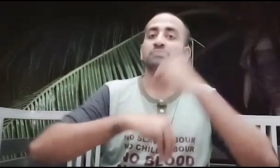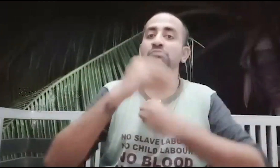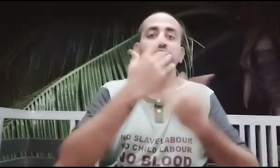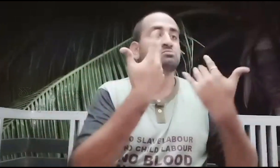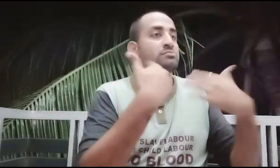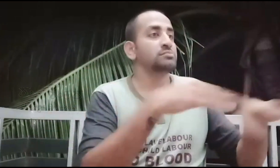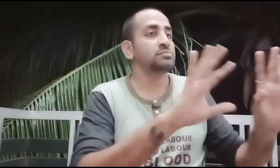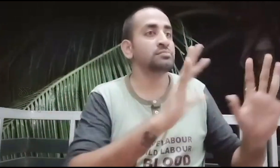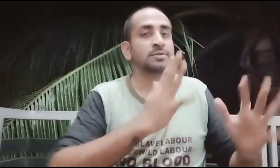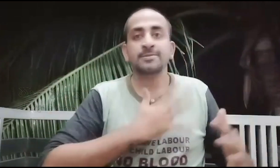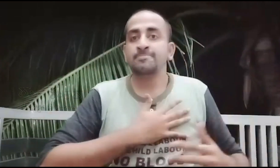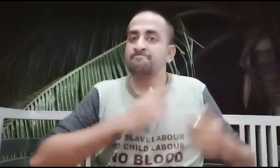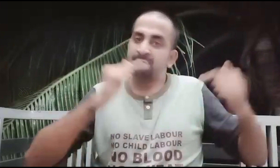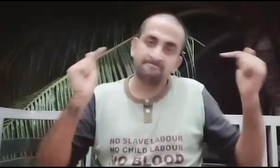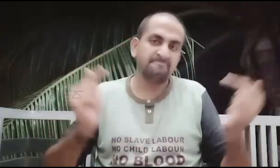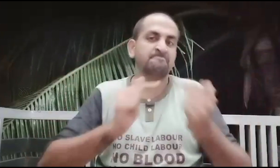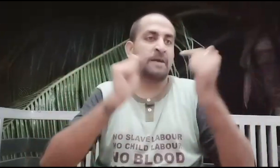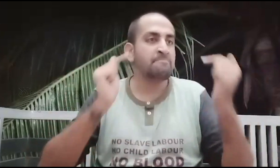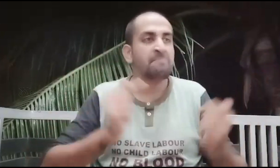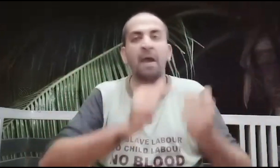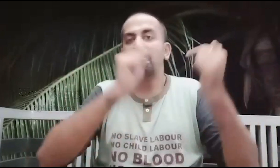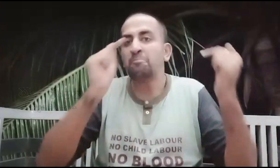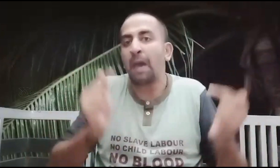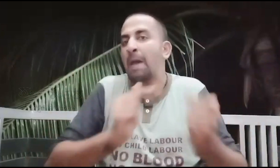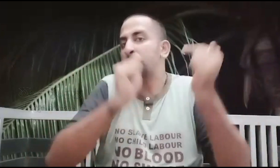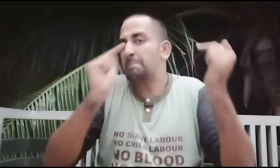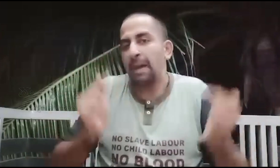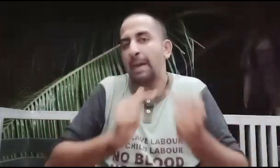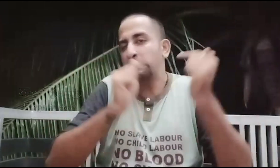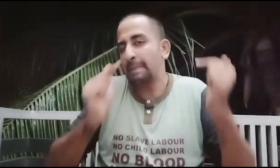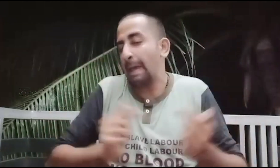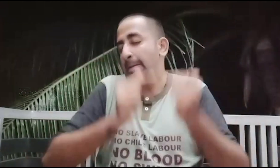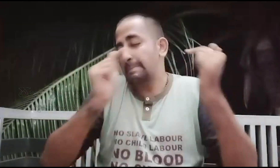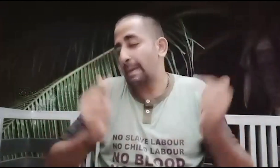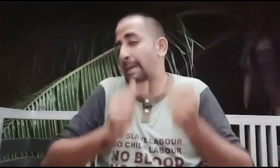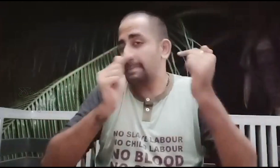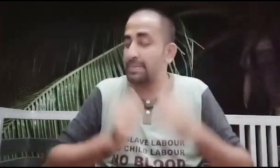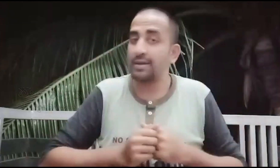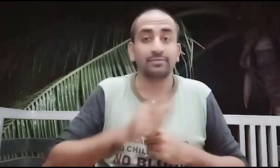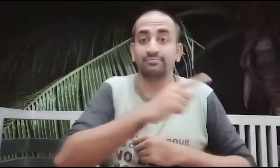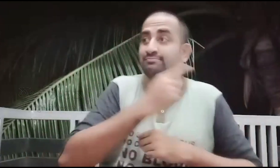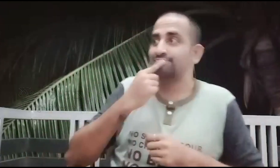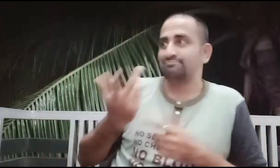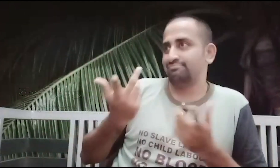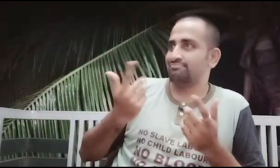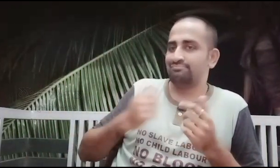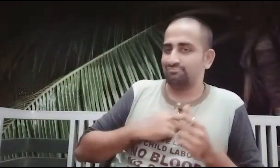He saw him eating the last of the chicken and he went to him and said, "Wait, is that my chicken? Have you seen it?" He said,